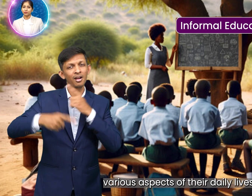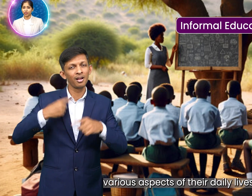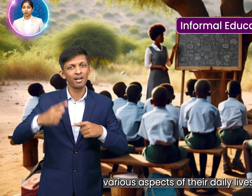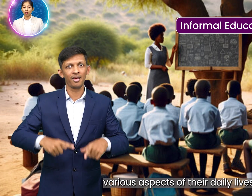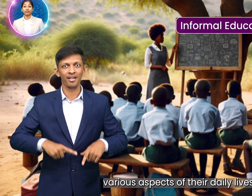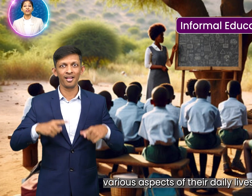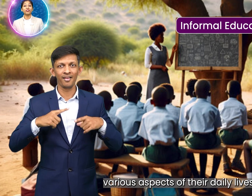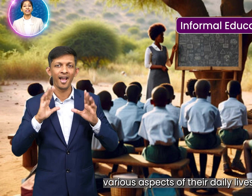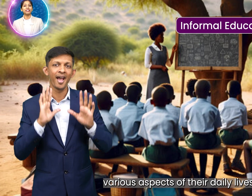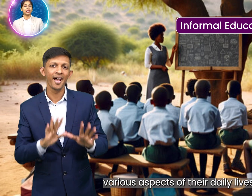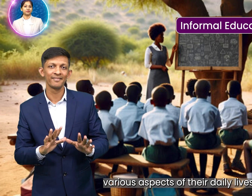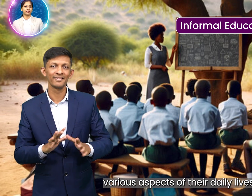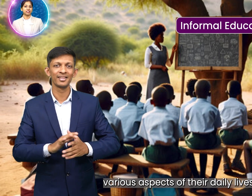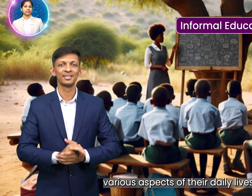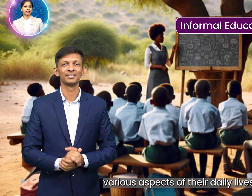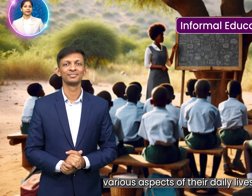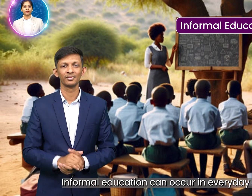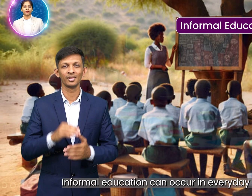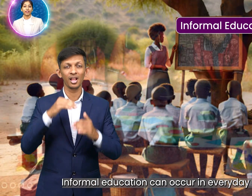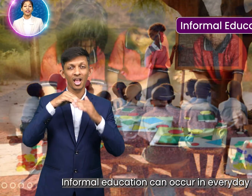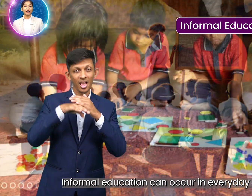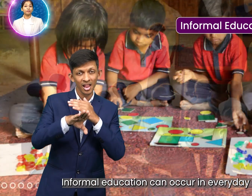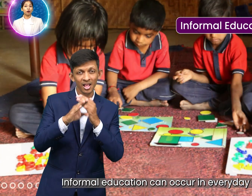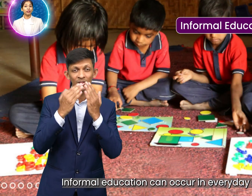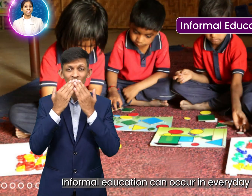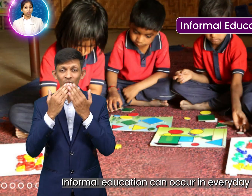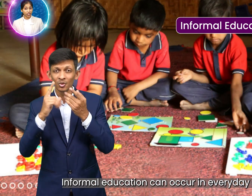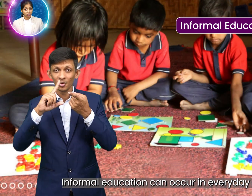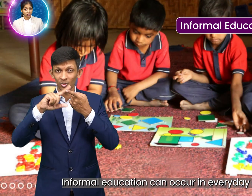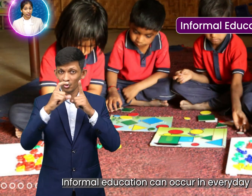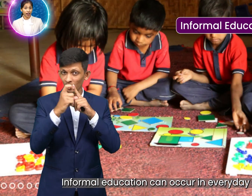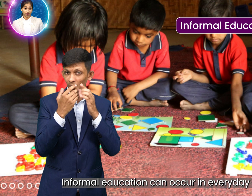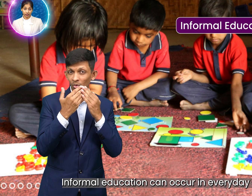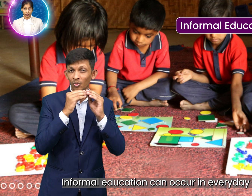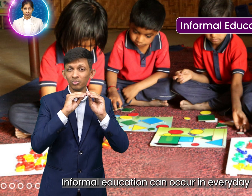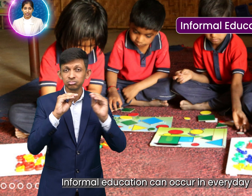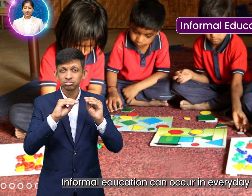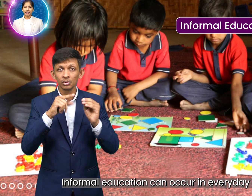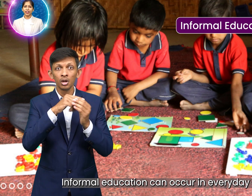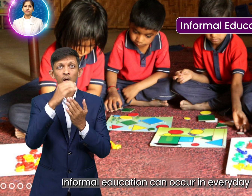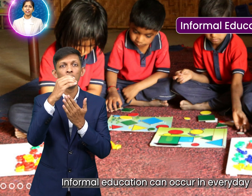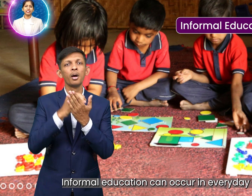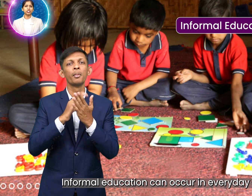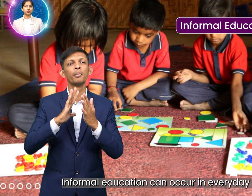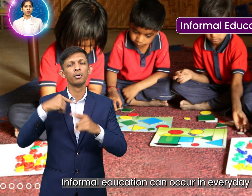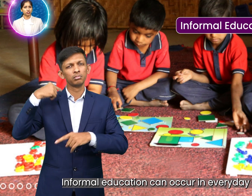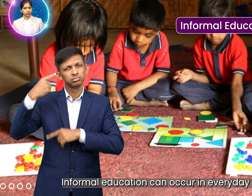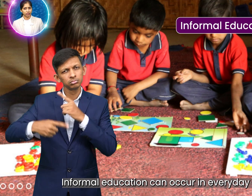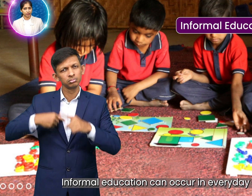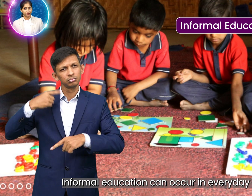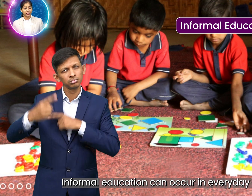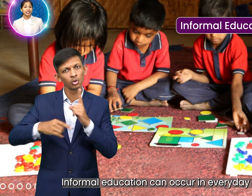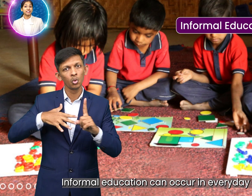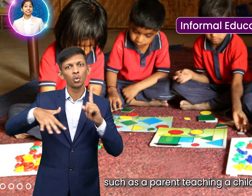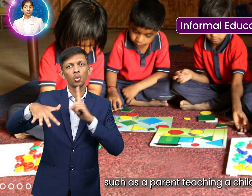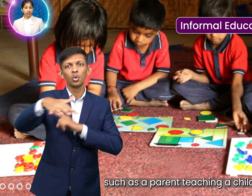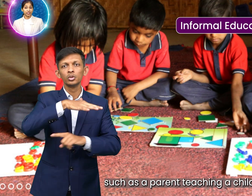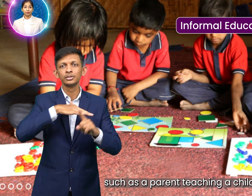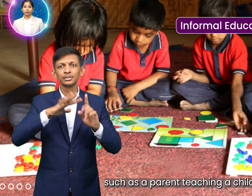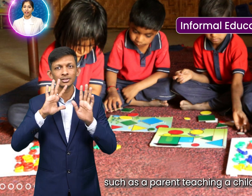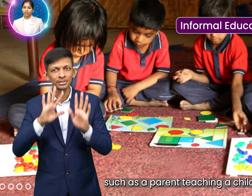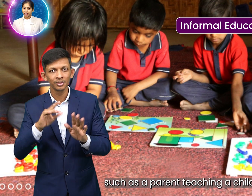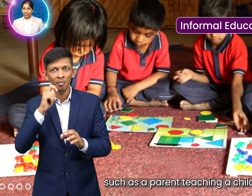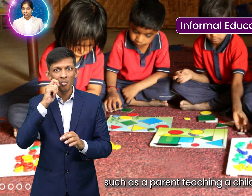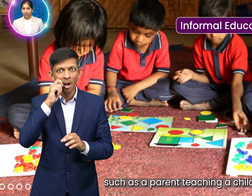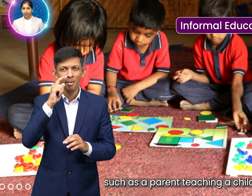various aspects of their daily lives. Informal education can occur in everyday situations, such